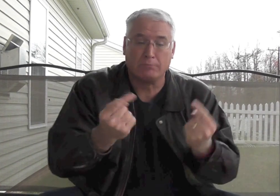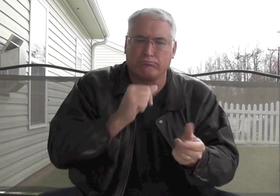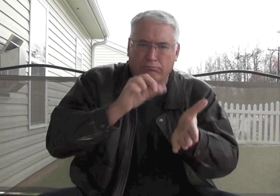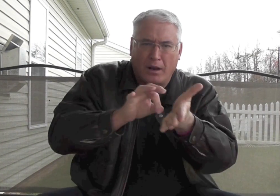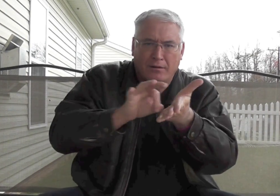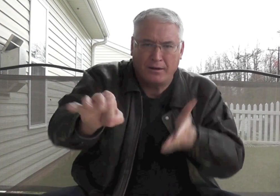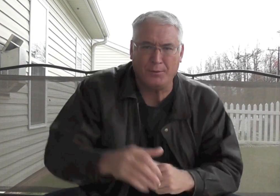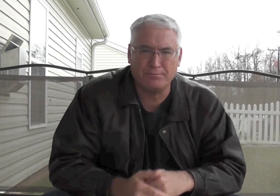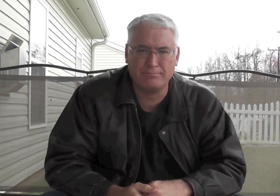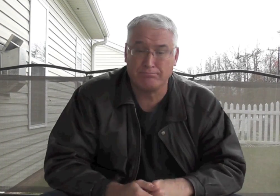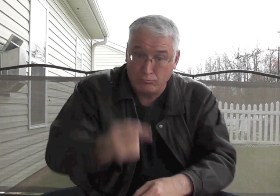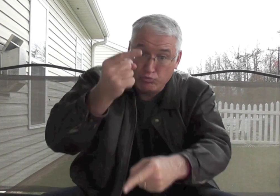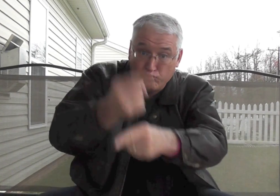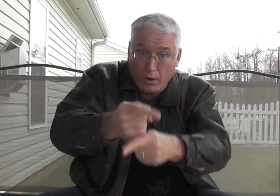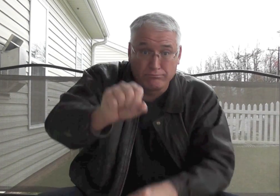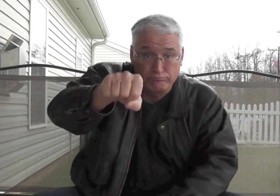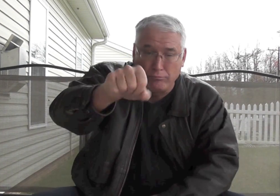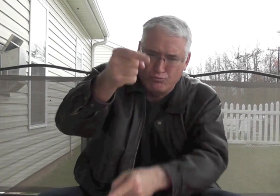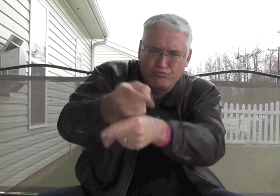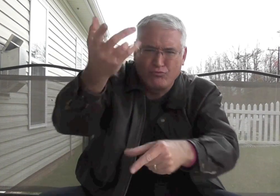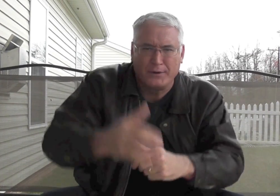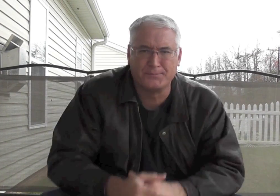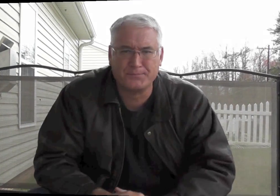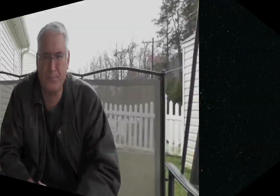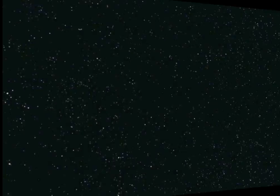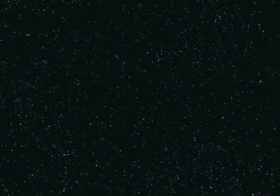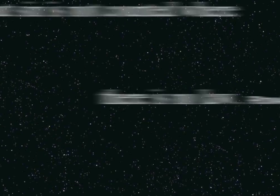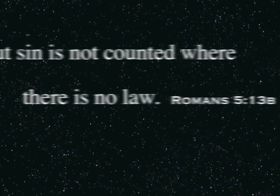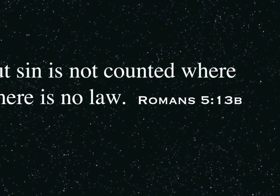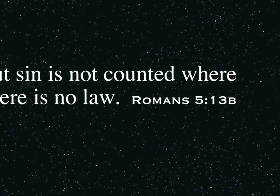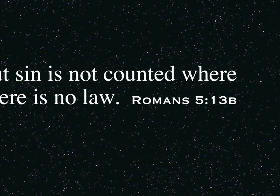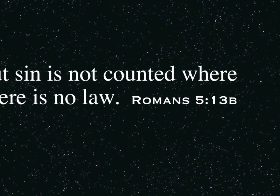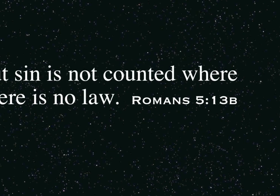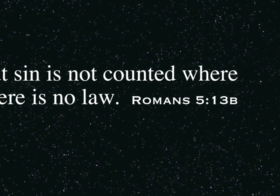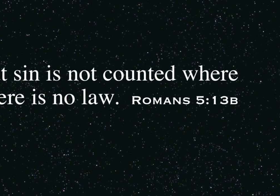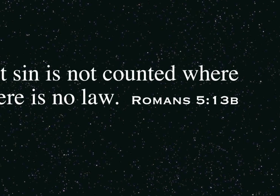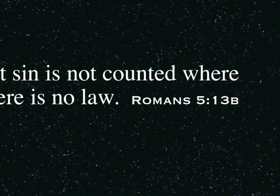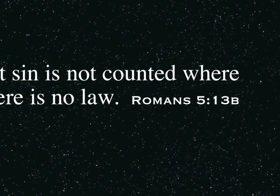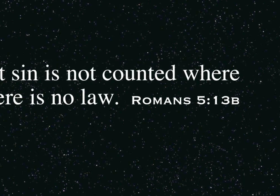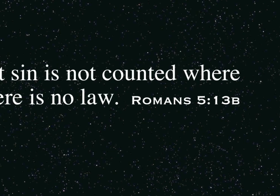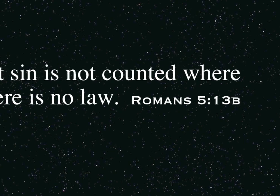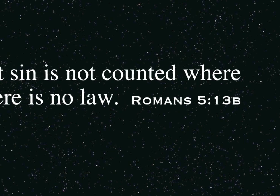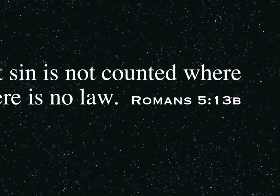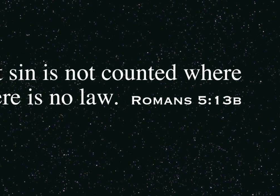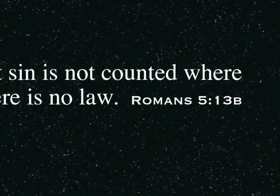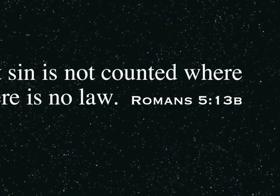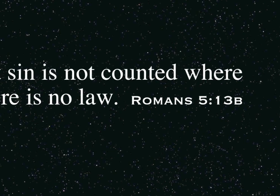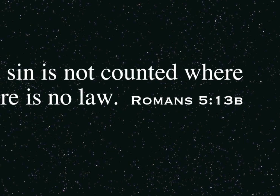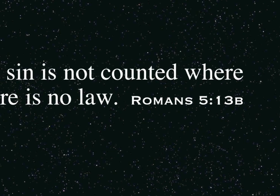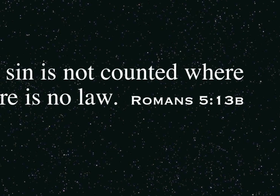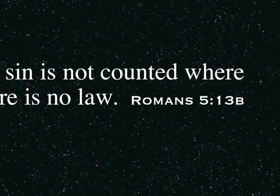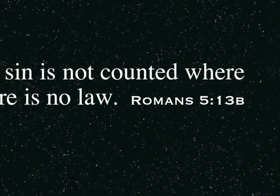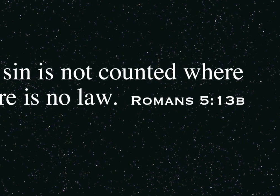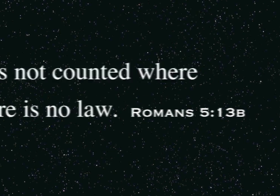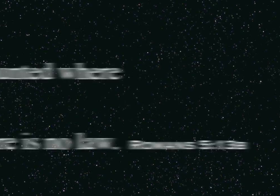of it. Sin is not counted against him, right? That's right. But sin is not counted where there is no law.